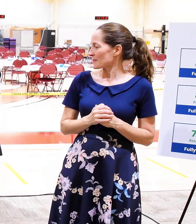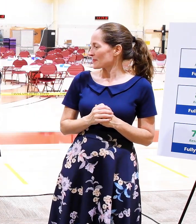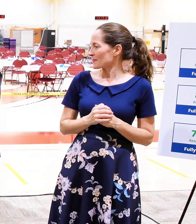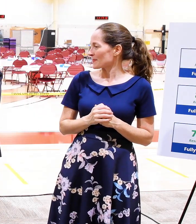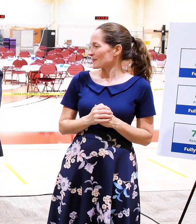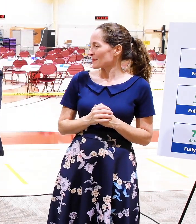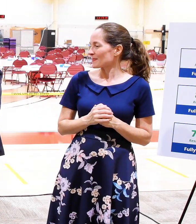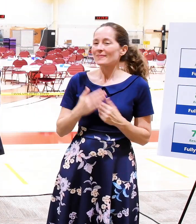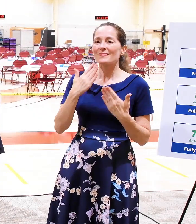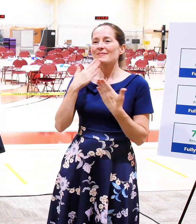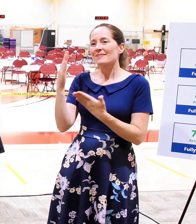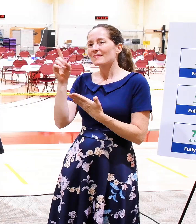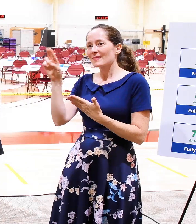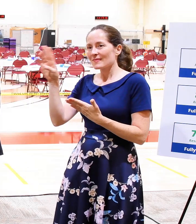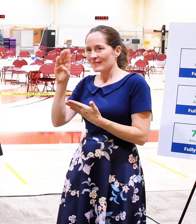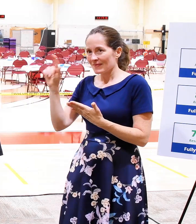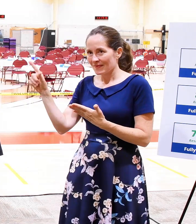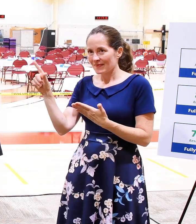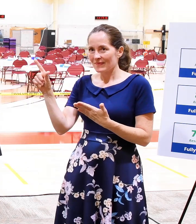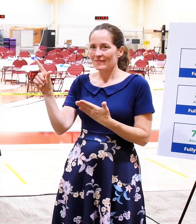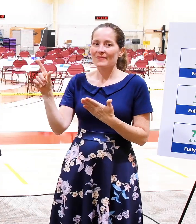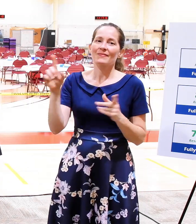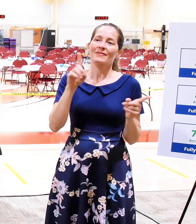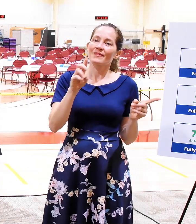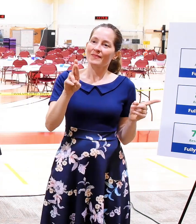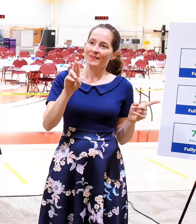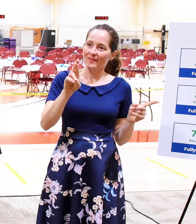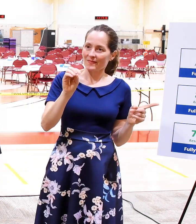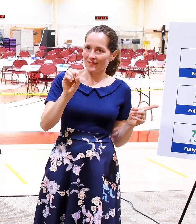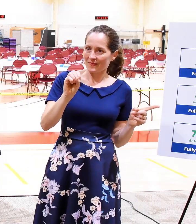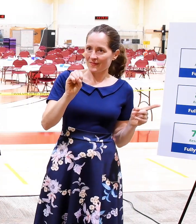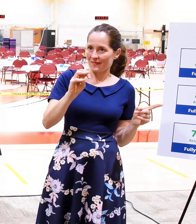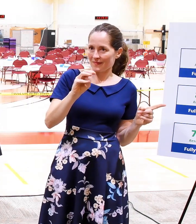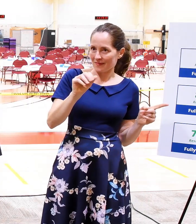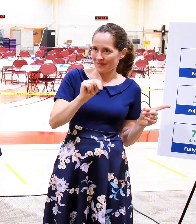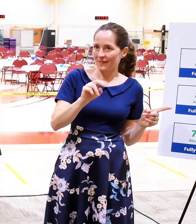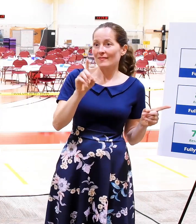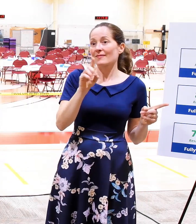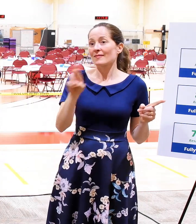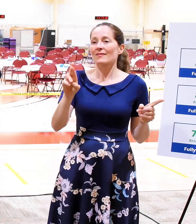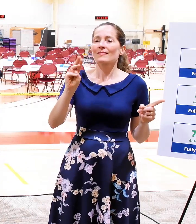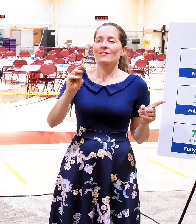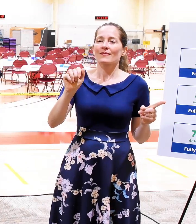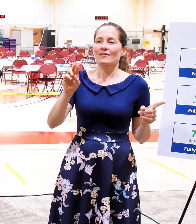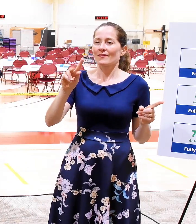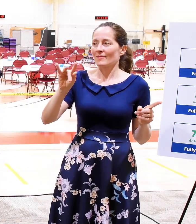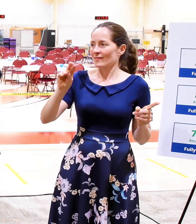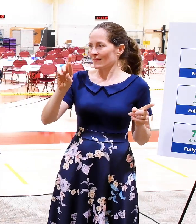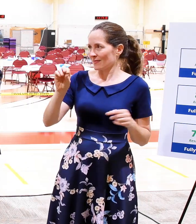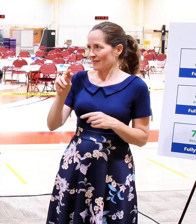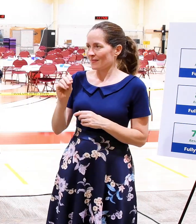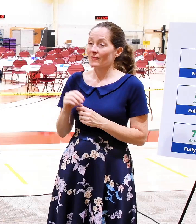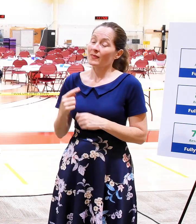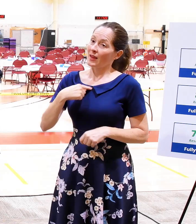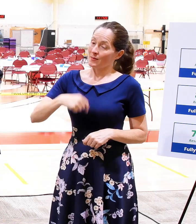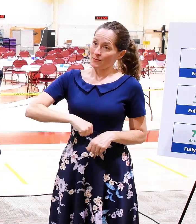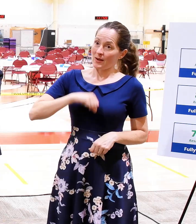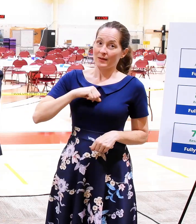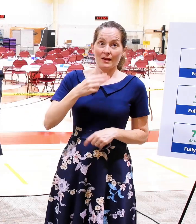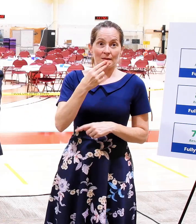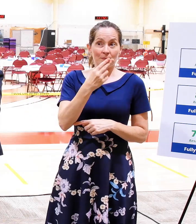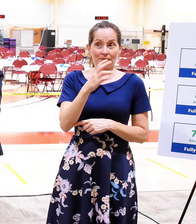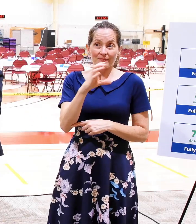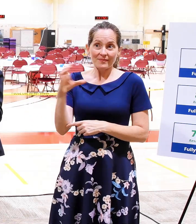Thank you, Dr. Ball, Dr. Rossman, and Dr. Martirano. I am so proud that Howard Community College continues to serve a